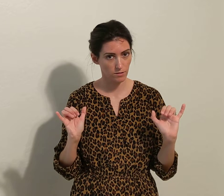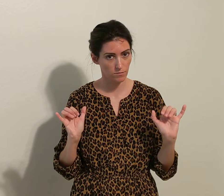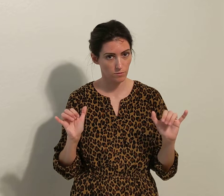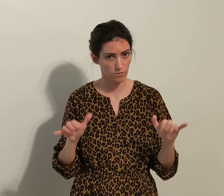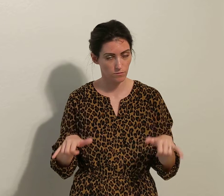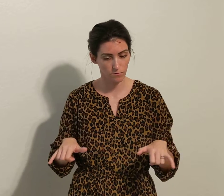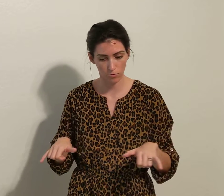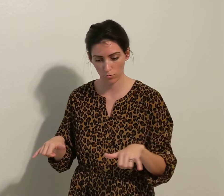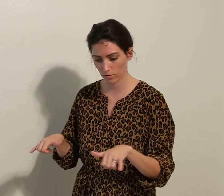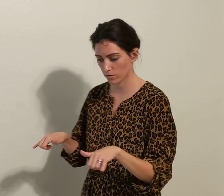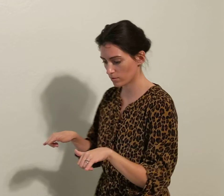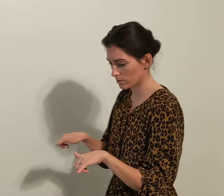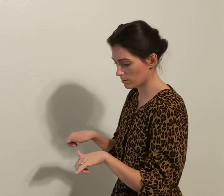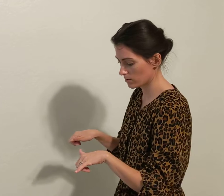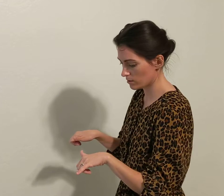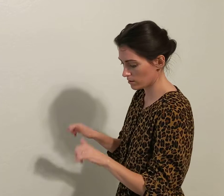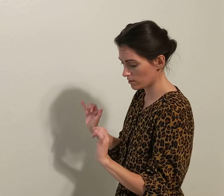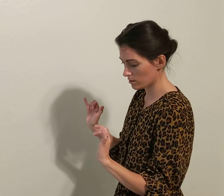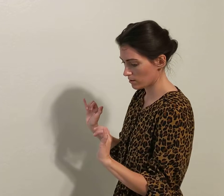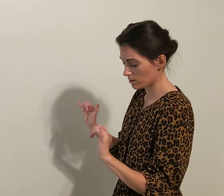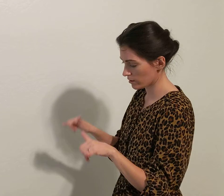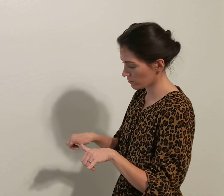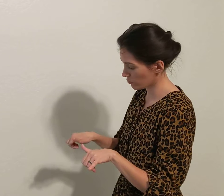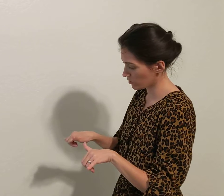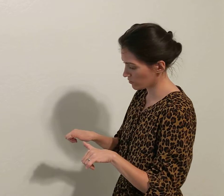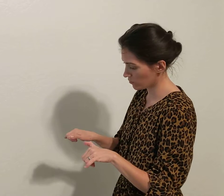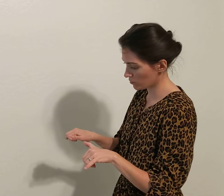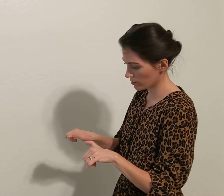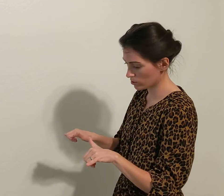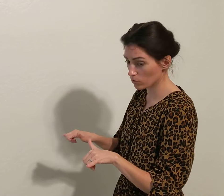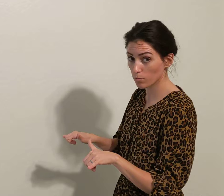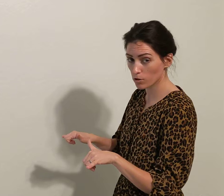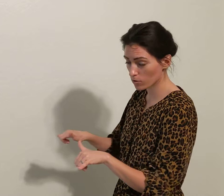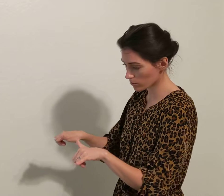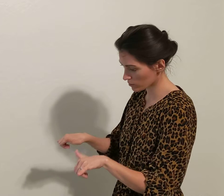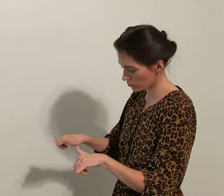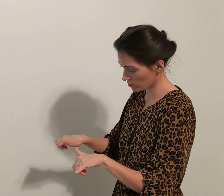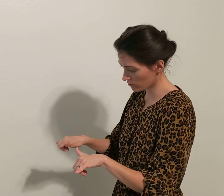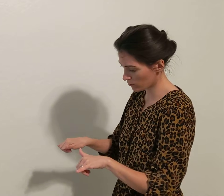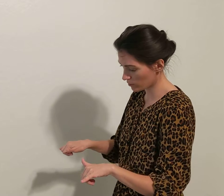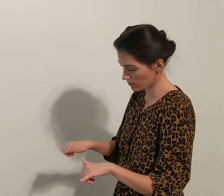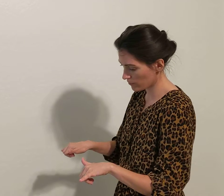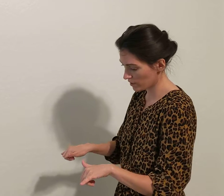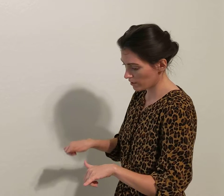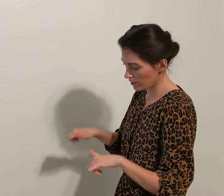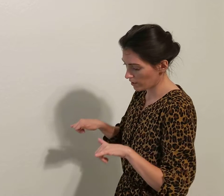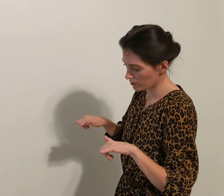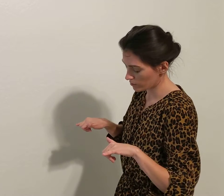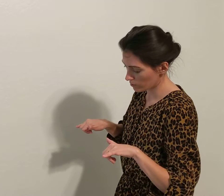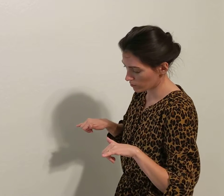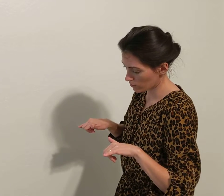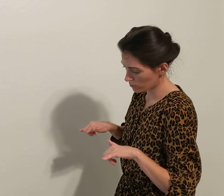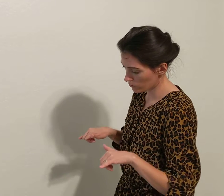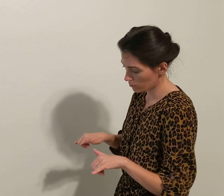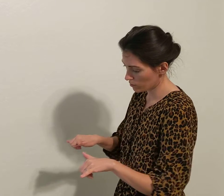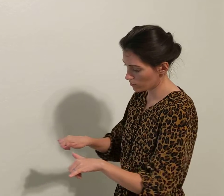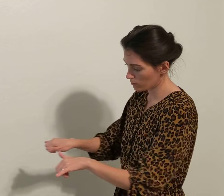but forward, like they're pointing forward, like two bull horns pointing forward, and you are going to push